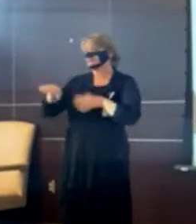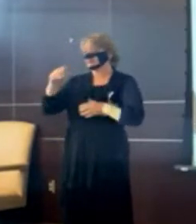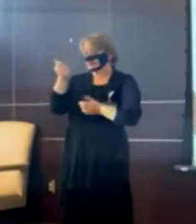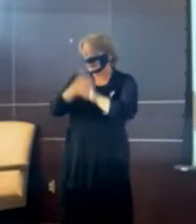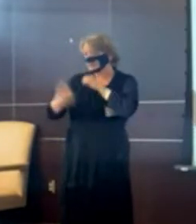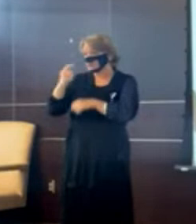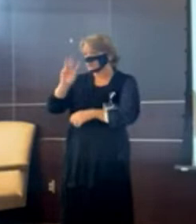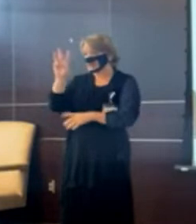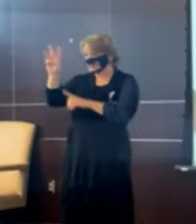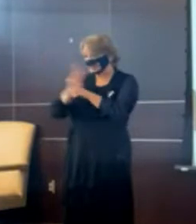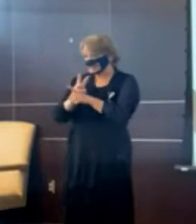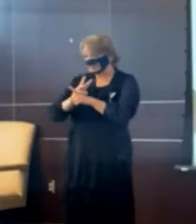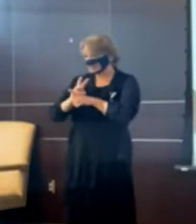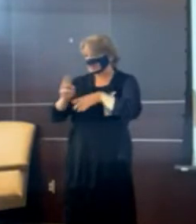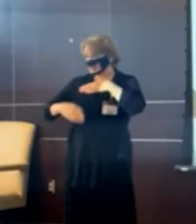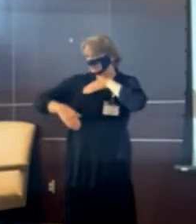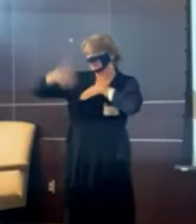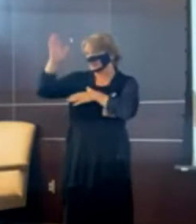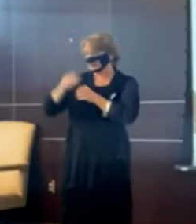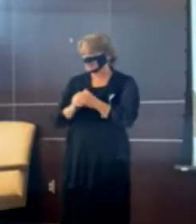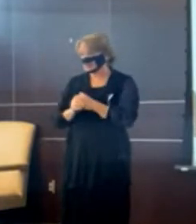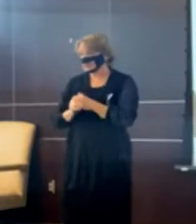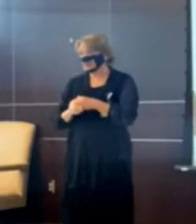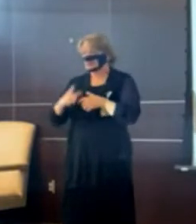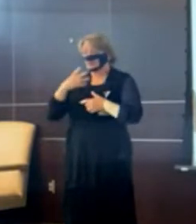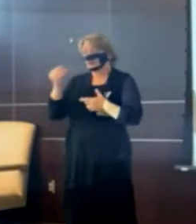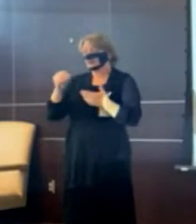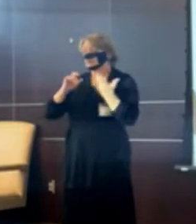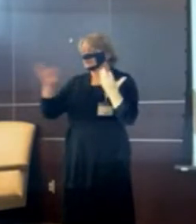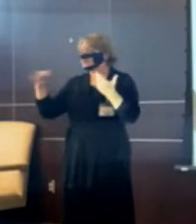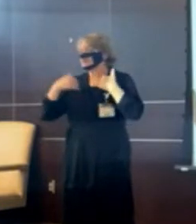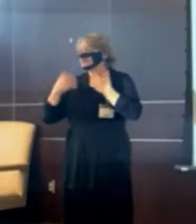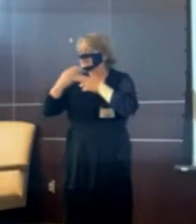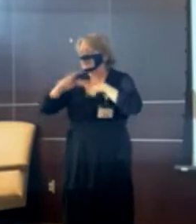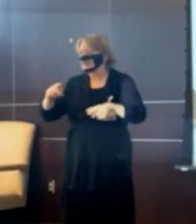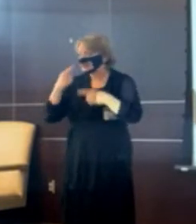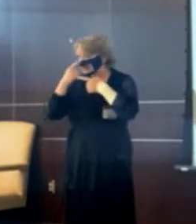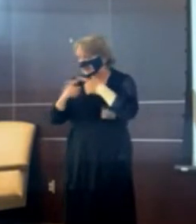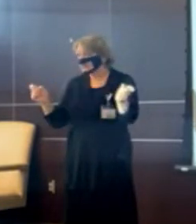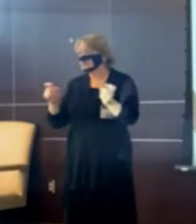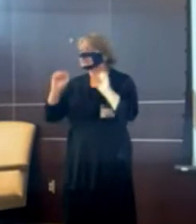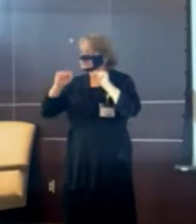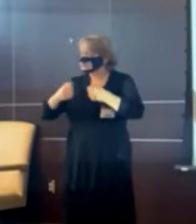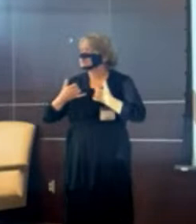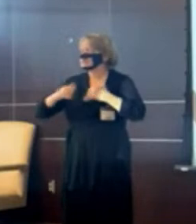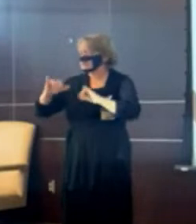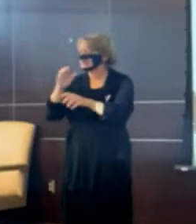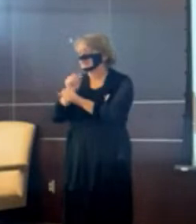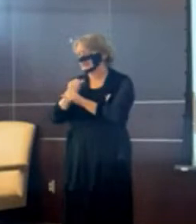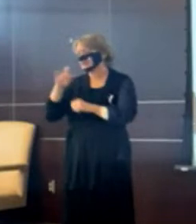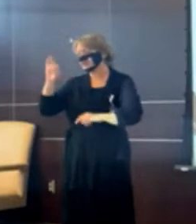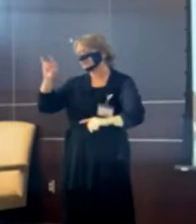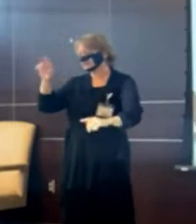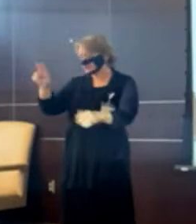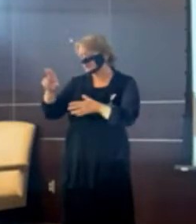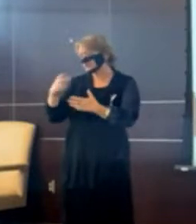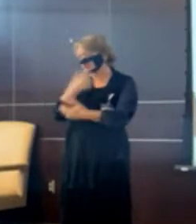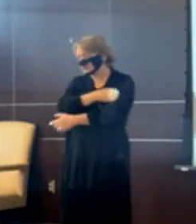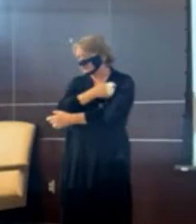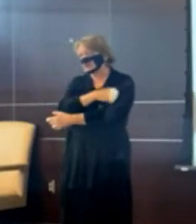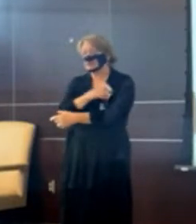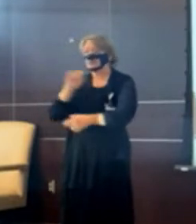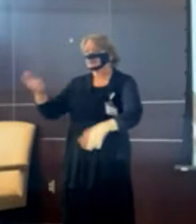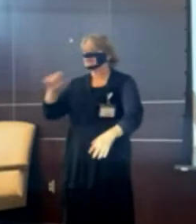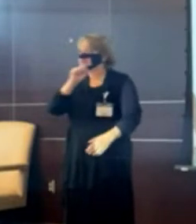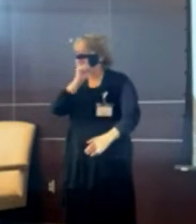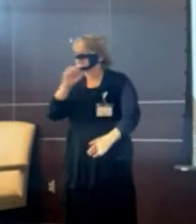older. There's just different variations. There's egg-free. If you have that egg allergy, you can get your flu shot. There's a high dose for seniors. So lots of options